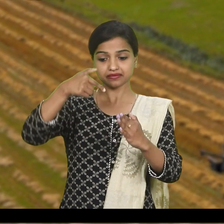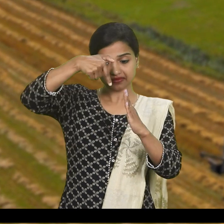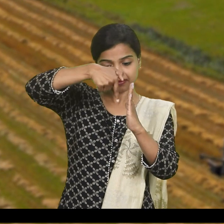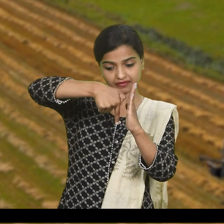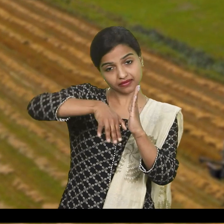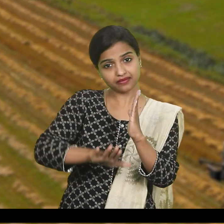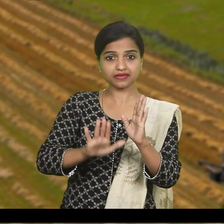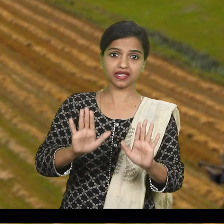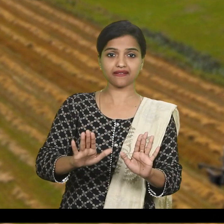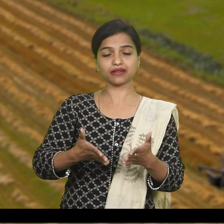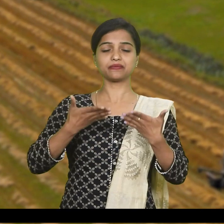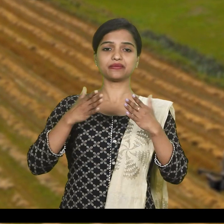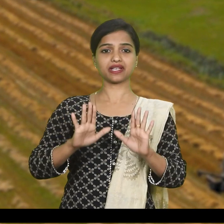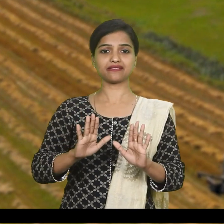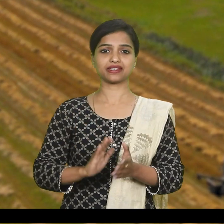the soil.